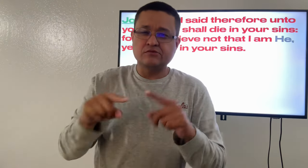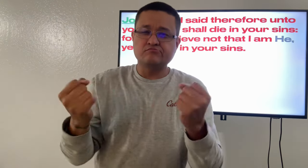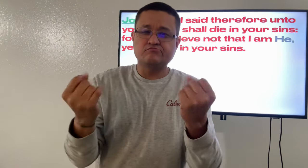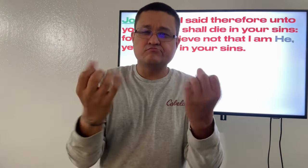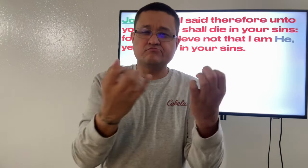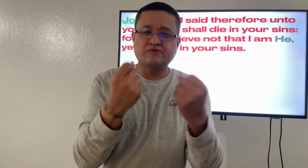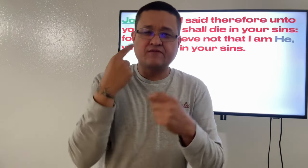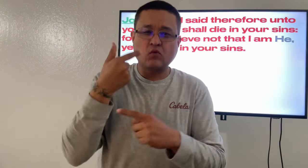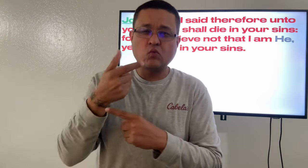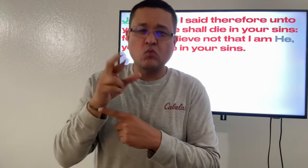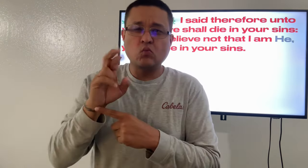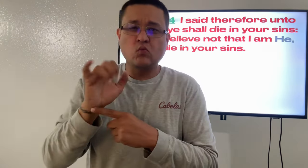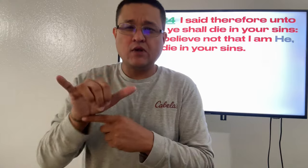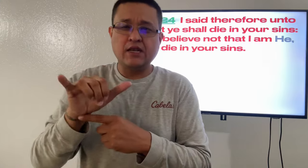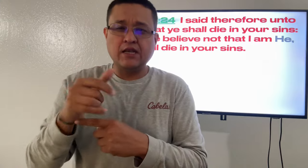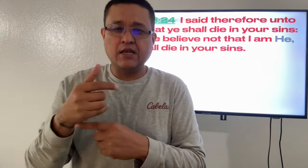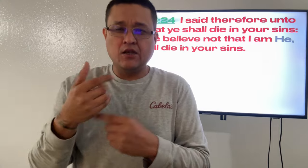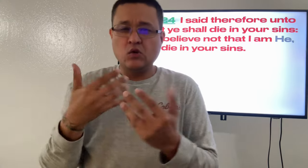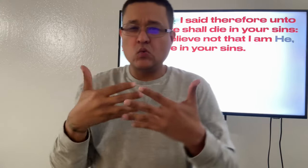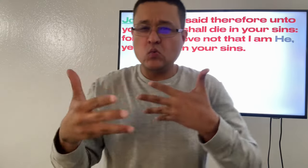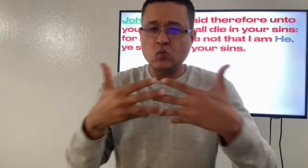I know there's many different signs for the color gray.